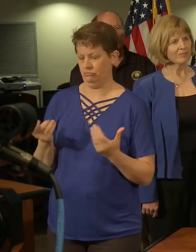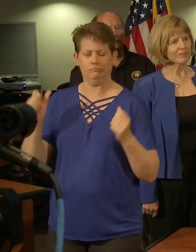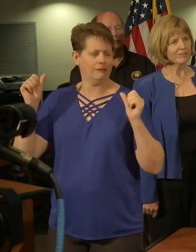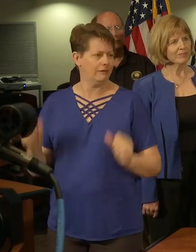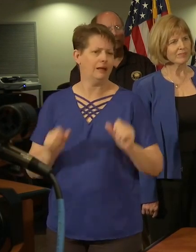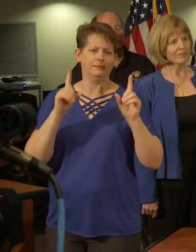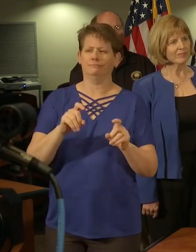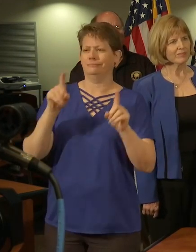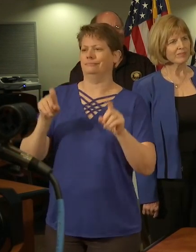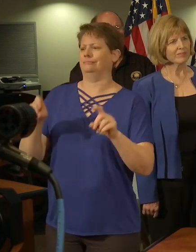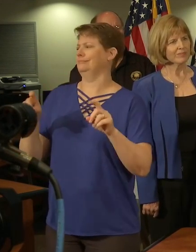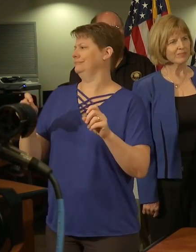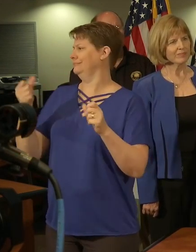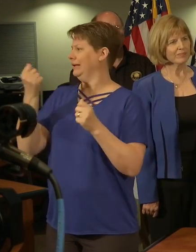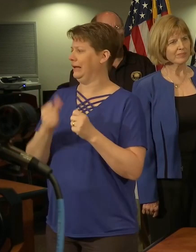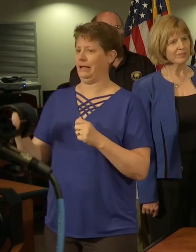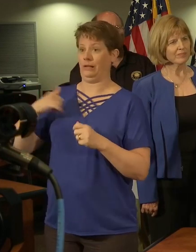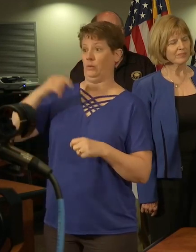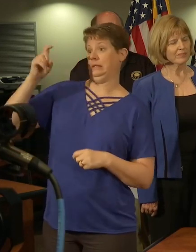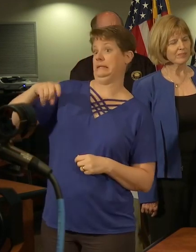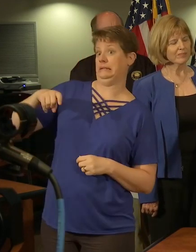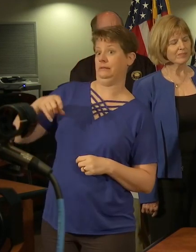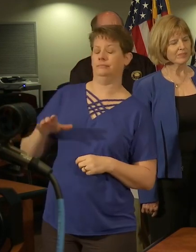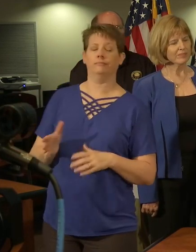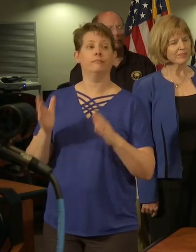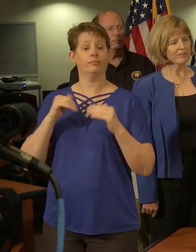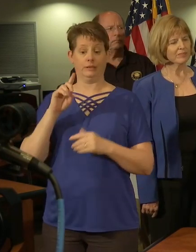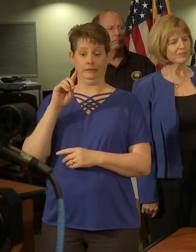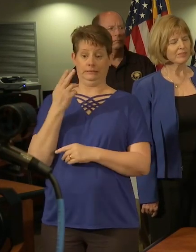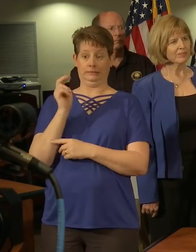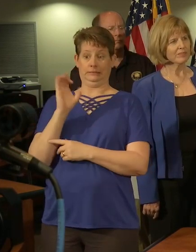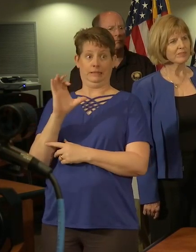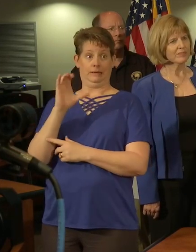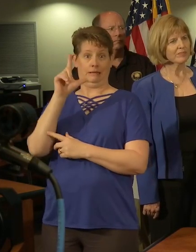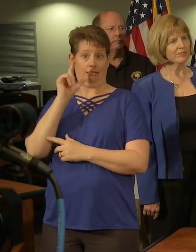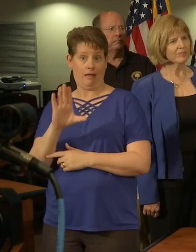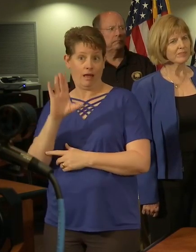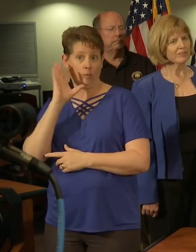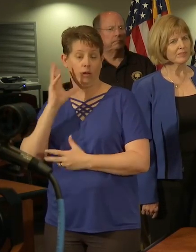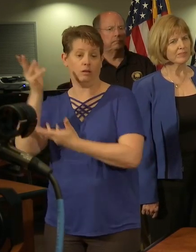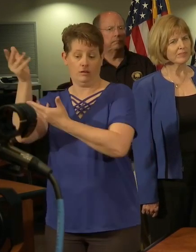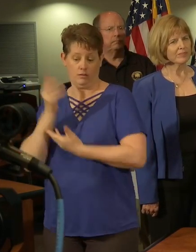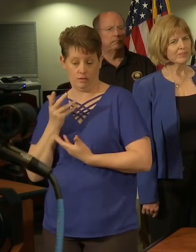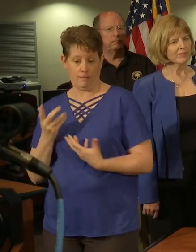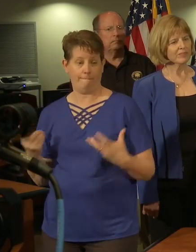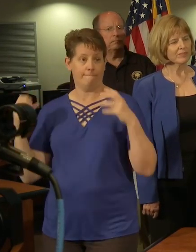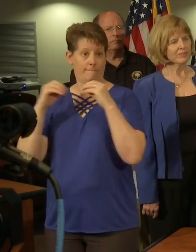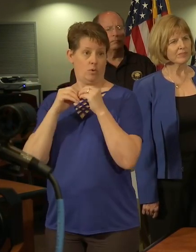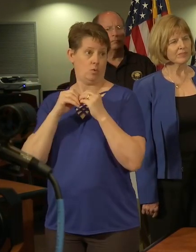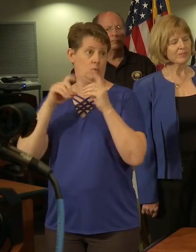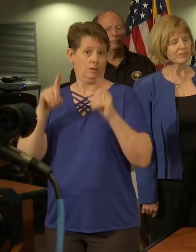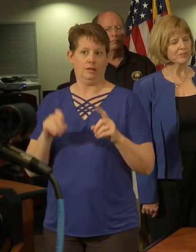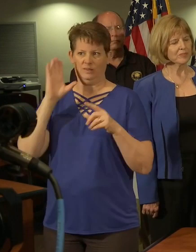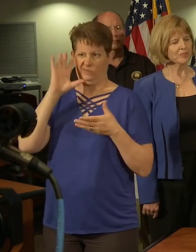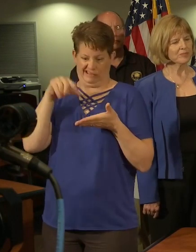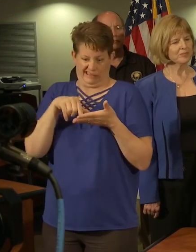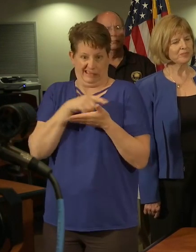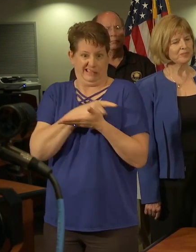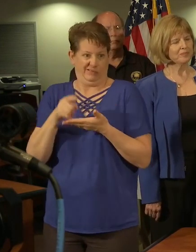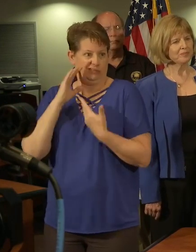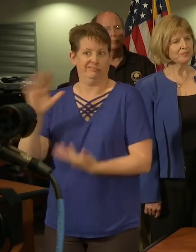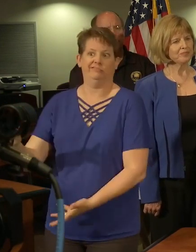all the tests we need. And the DHEC lab will be resupplied with more tests this